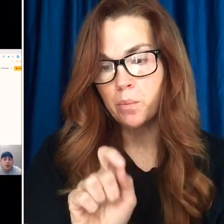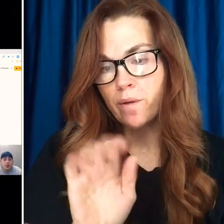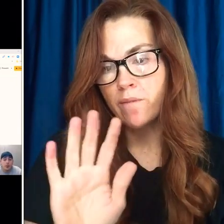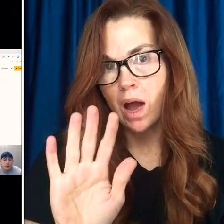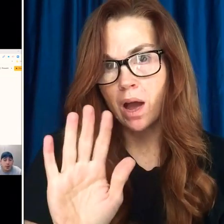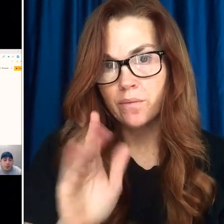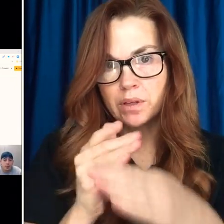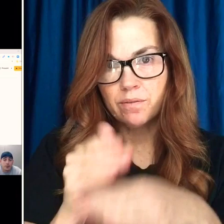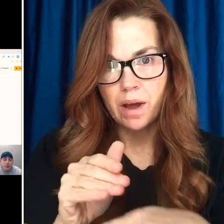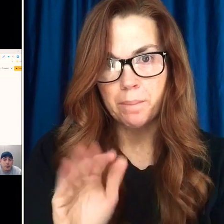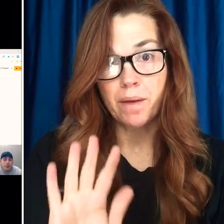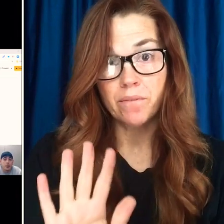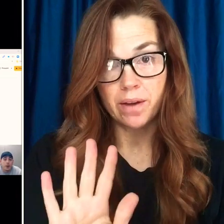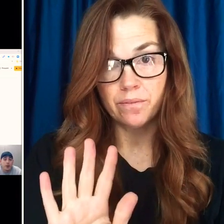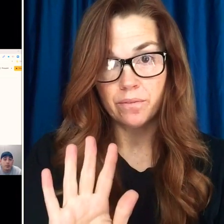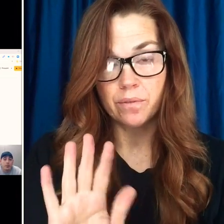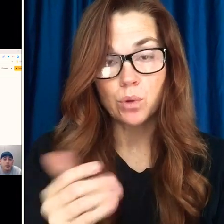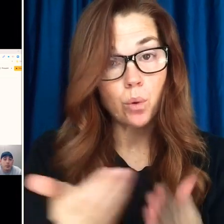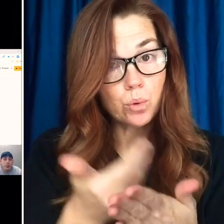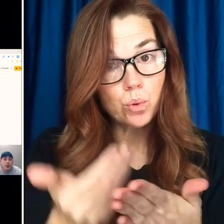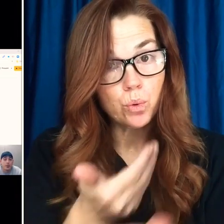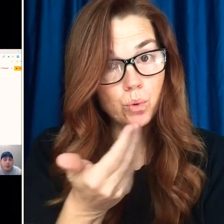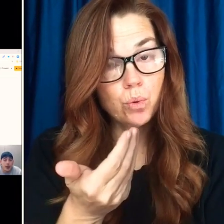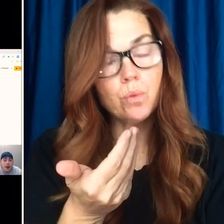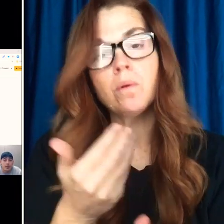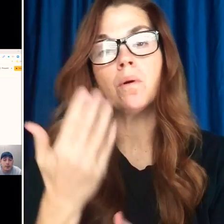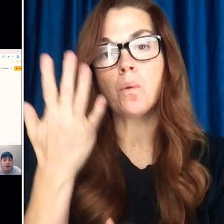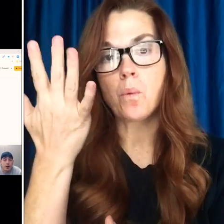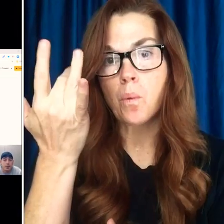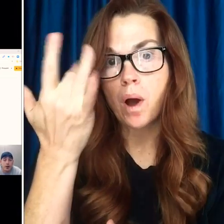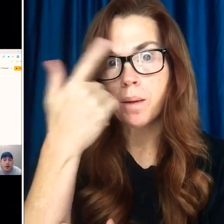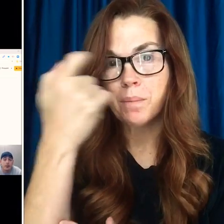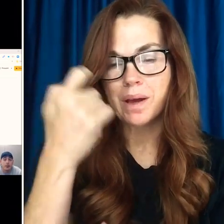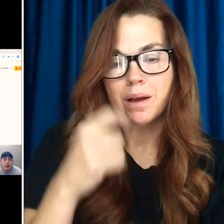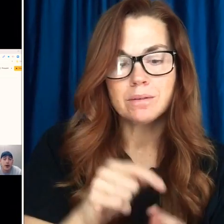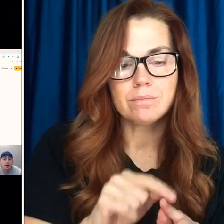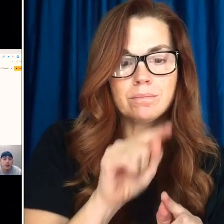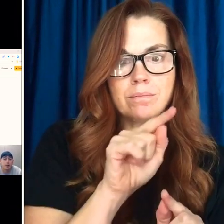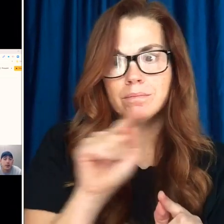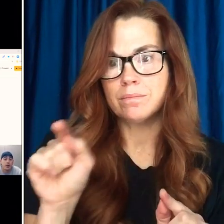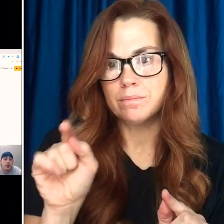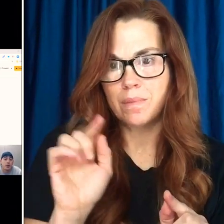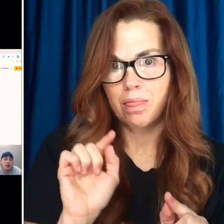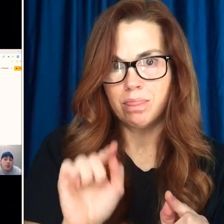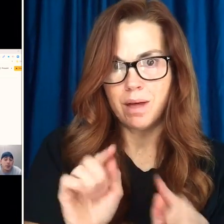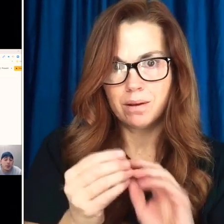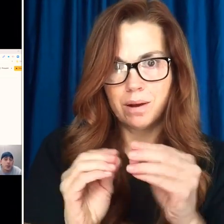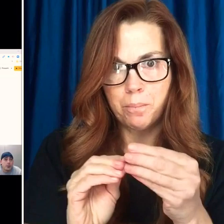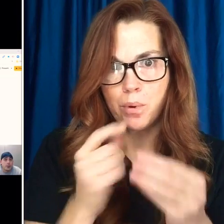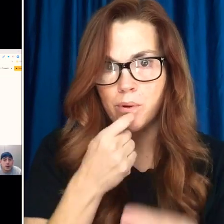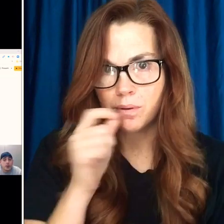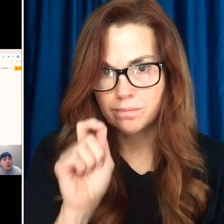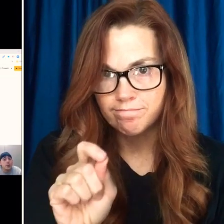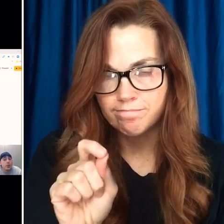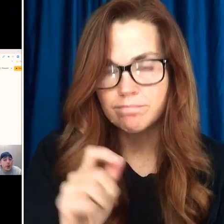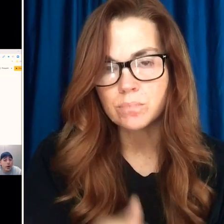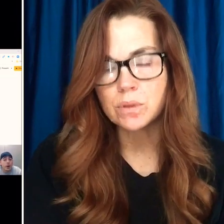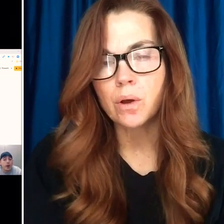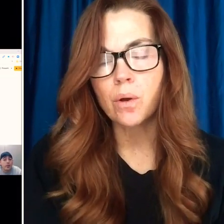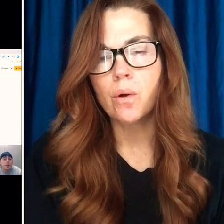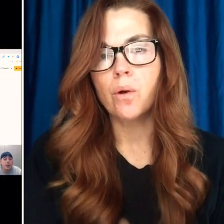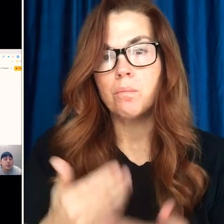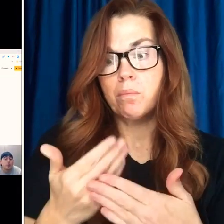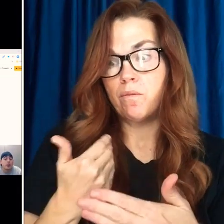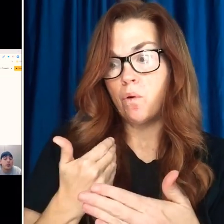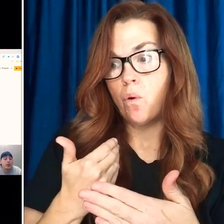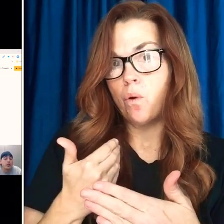look at this first problem. This first problem, I have 3.5 divided by 5. So this is kind of new where we already